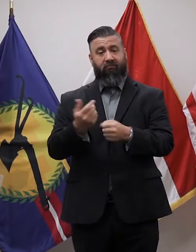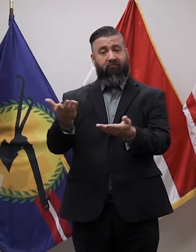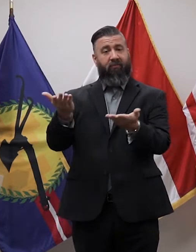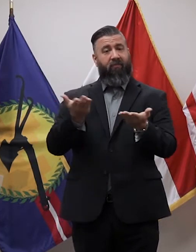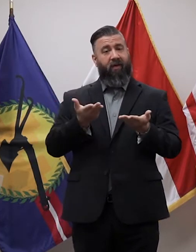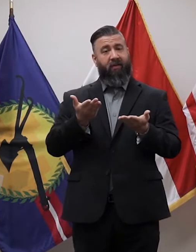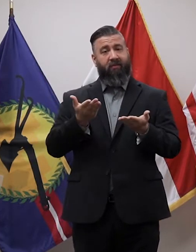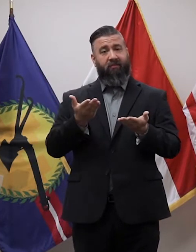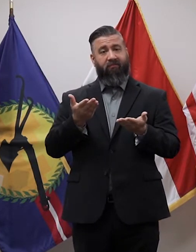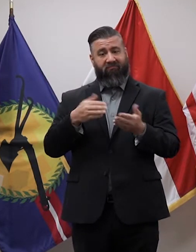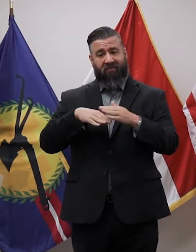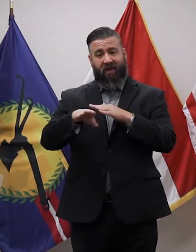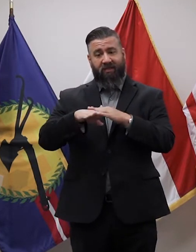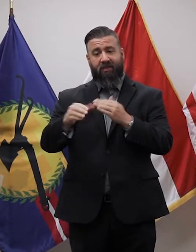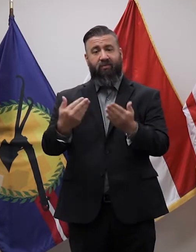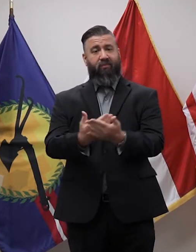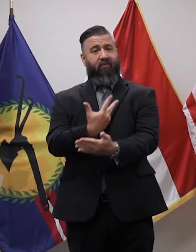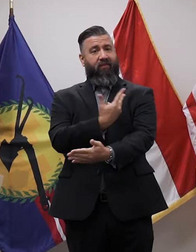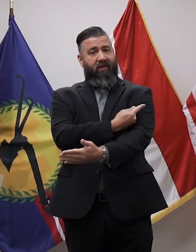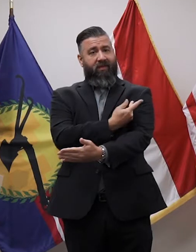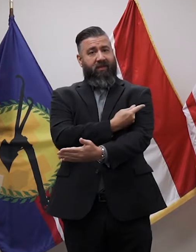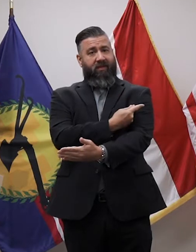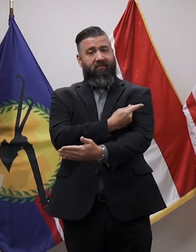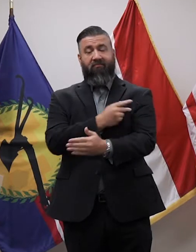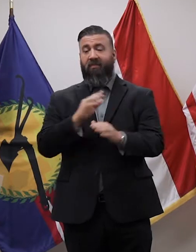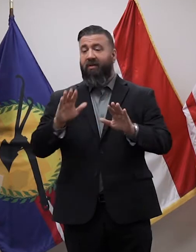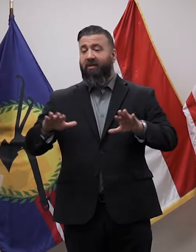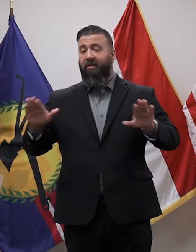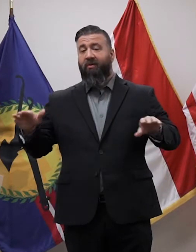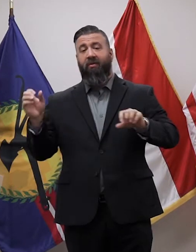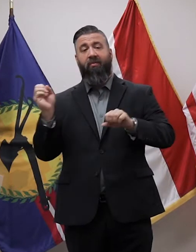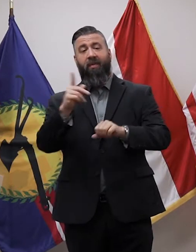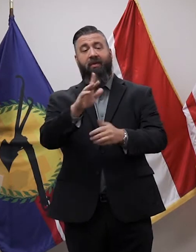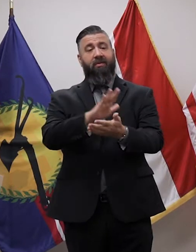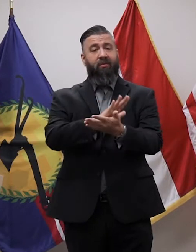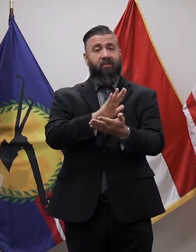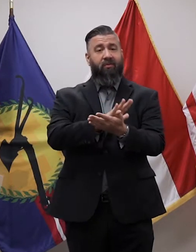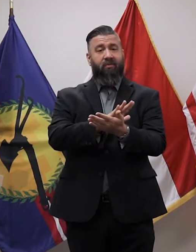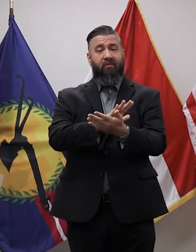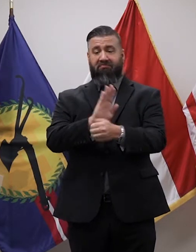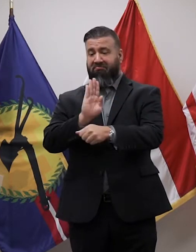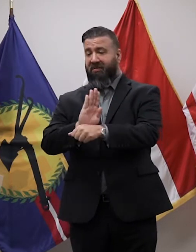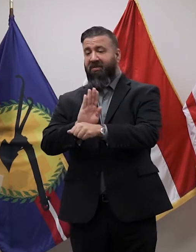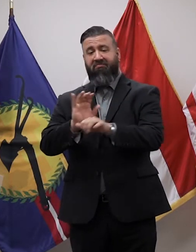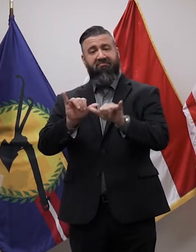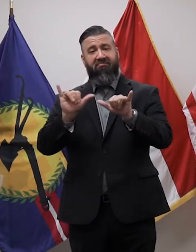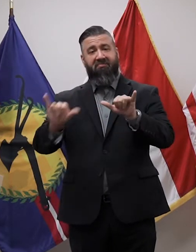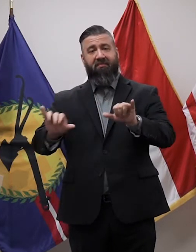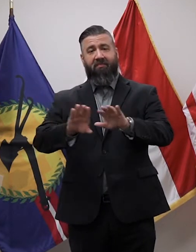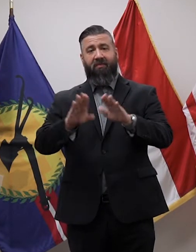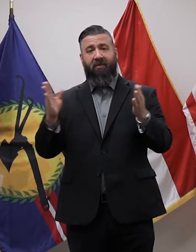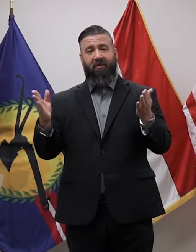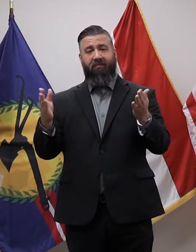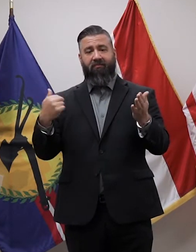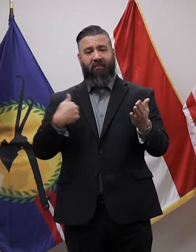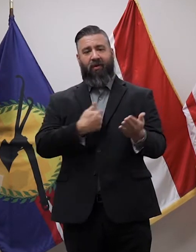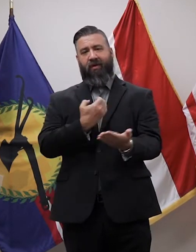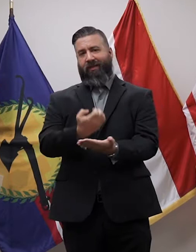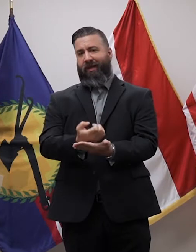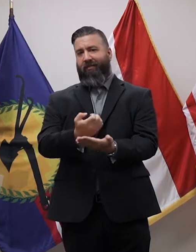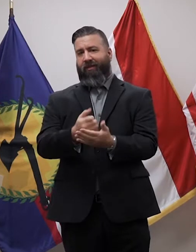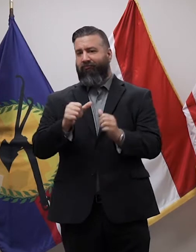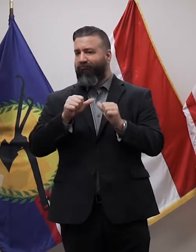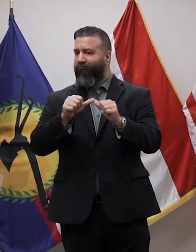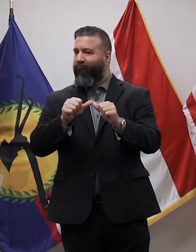gather and kids to return to the classroom and businesses to remain open and keep our economy moving forward. The